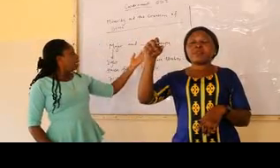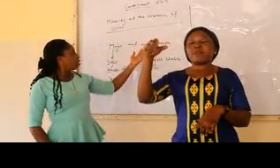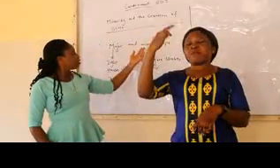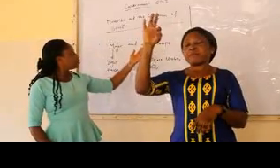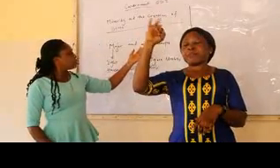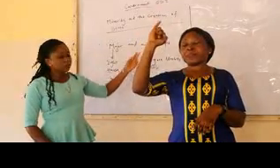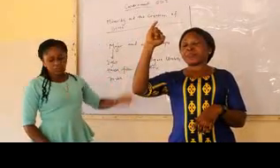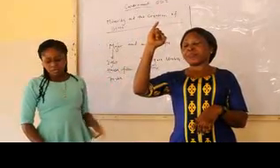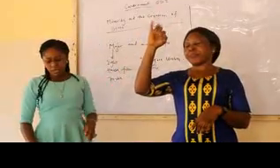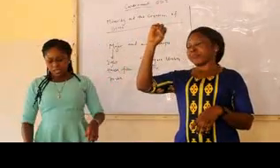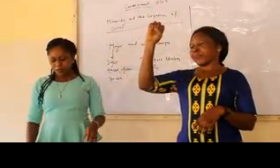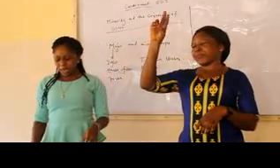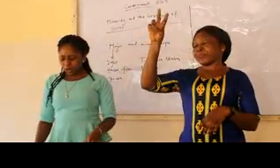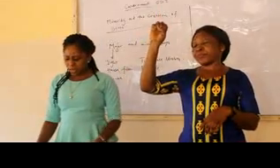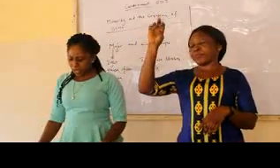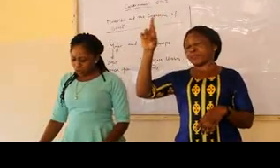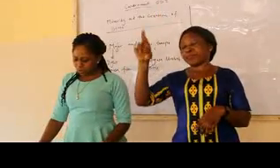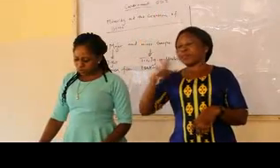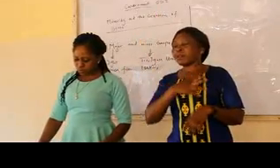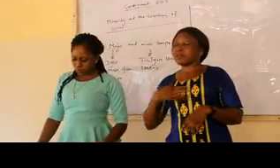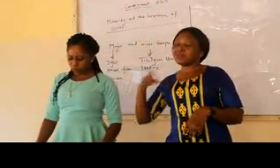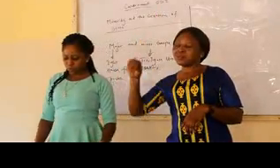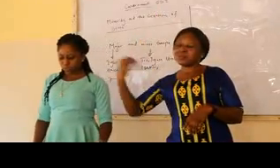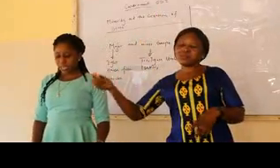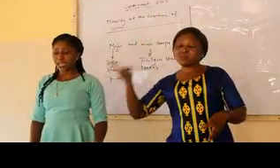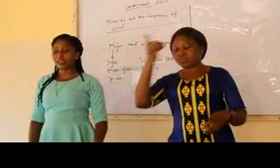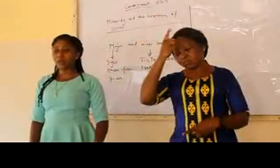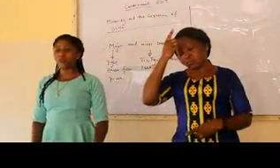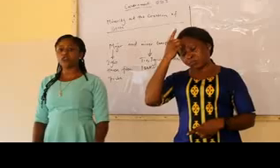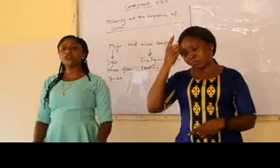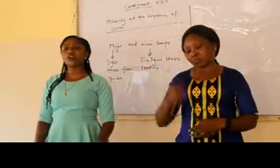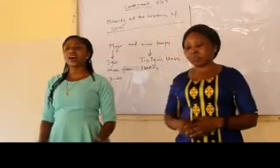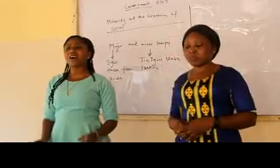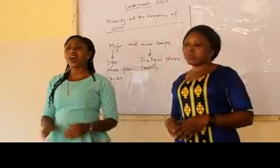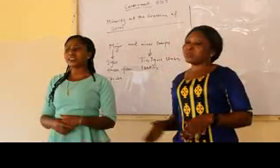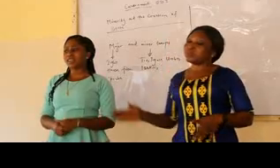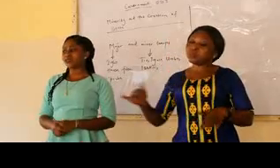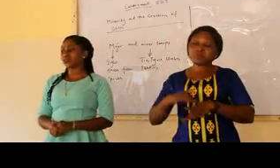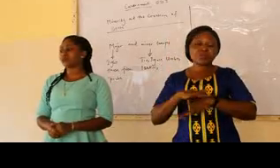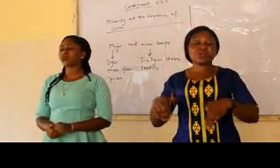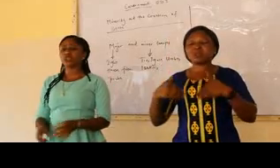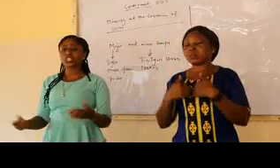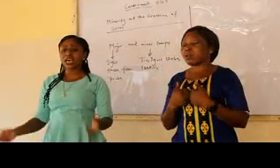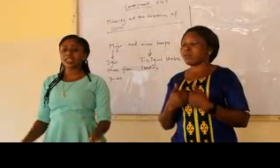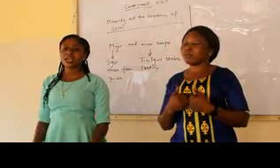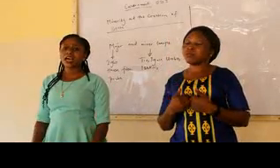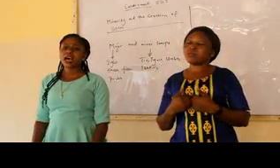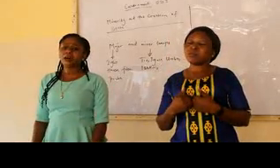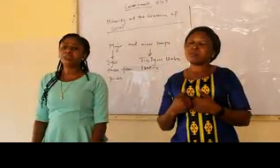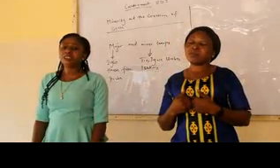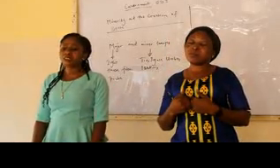And then these minor ethnic groups too, like I said before, do not have access to some